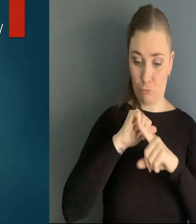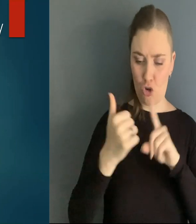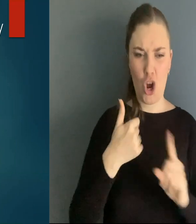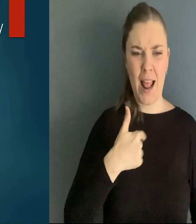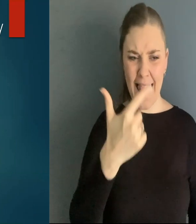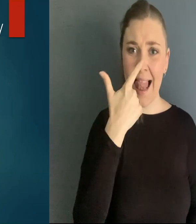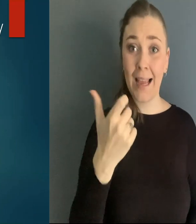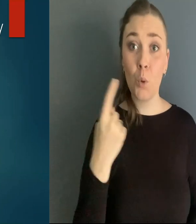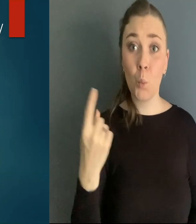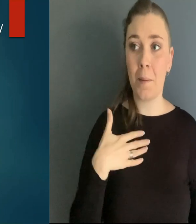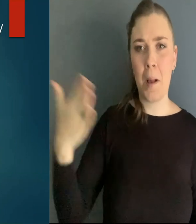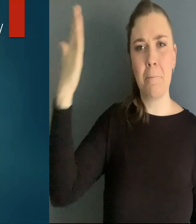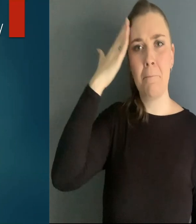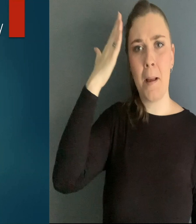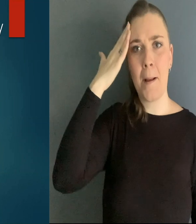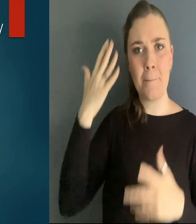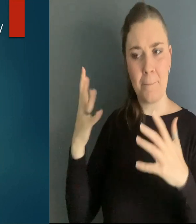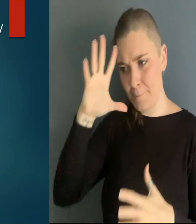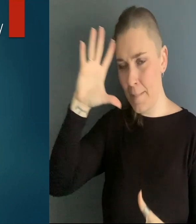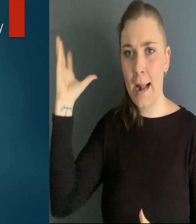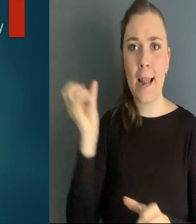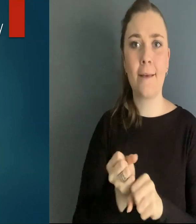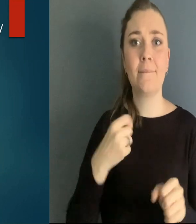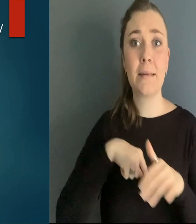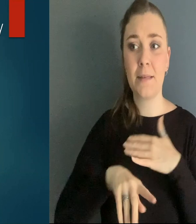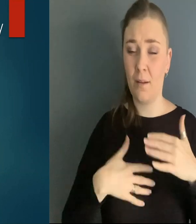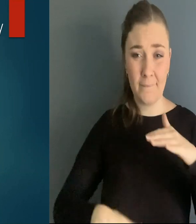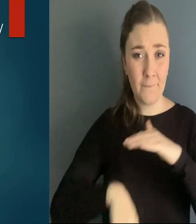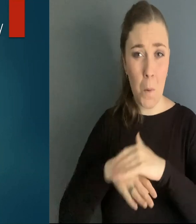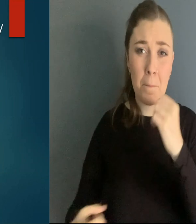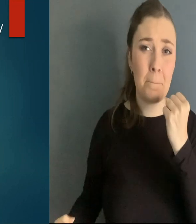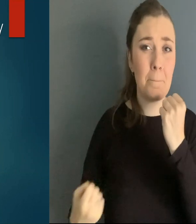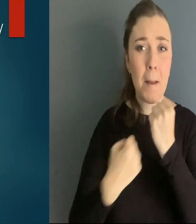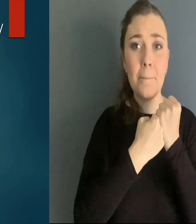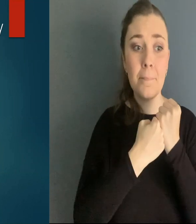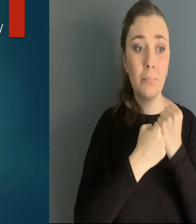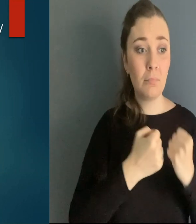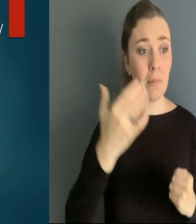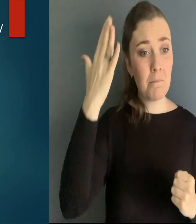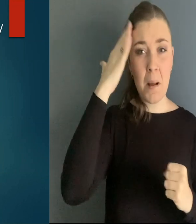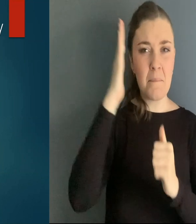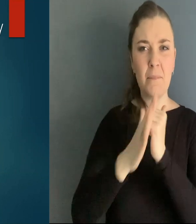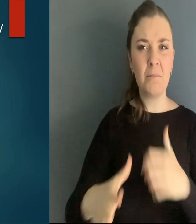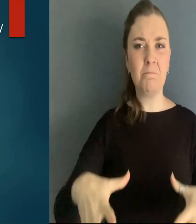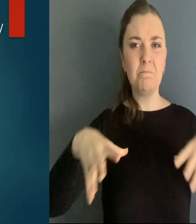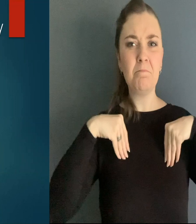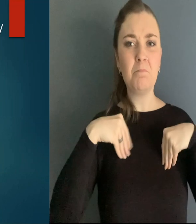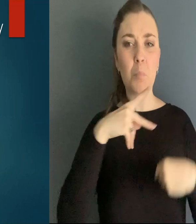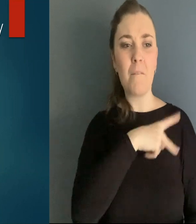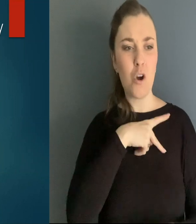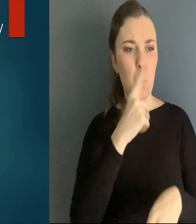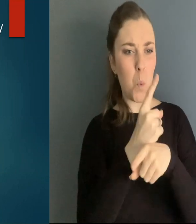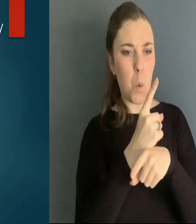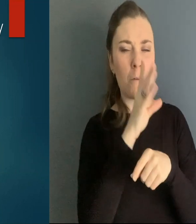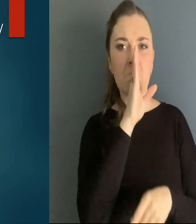was lucky to have my mum who believes in me and her unconditional support mum never took the professional's gloomy promises